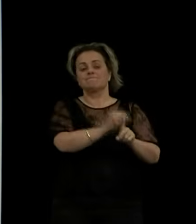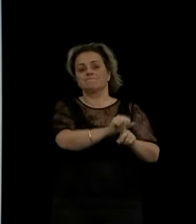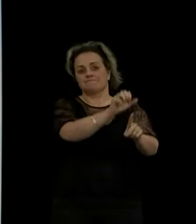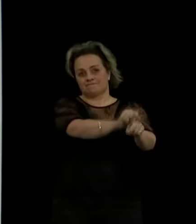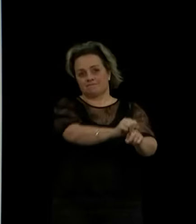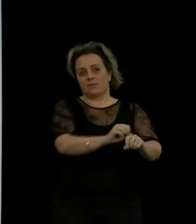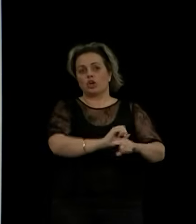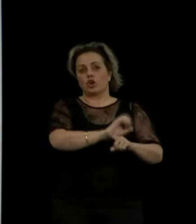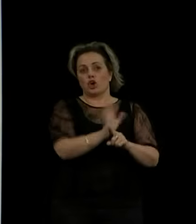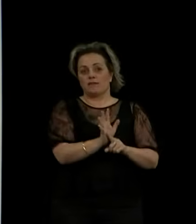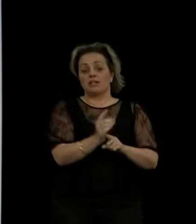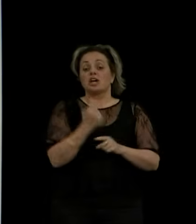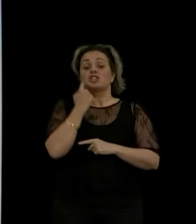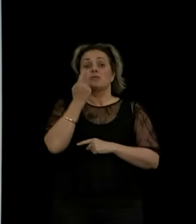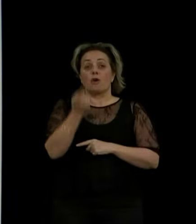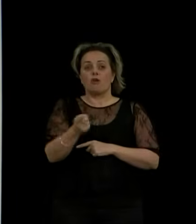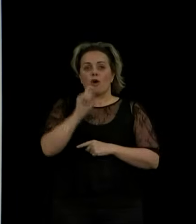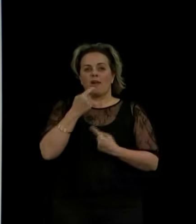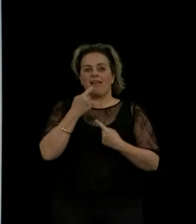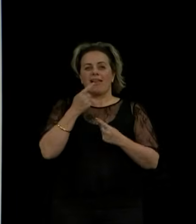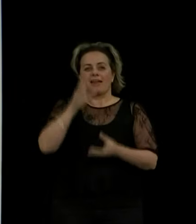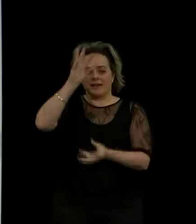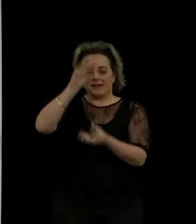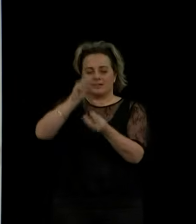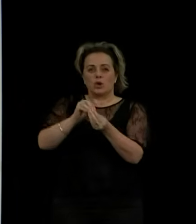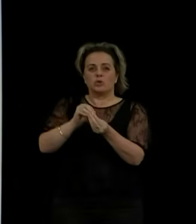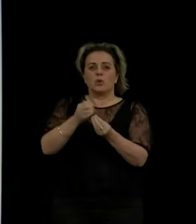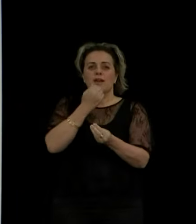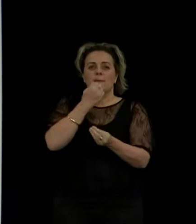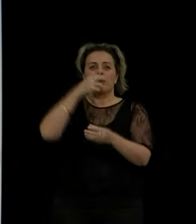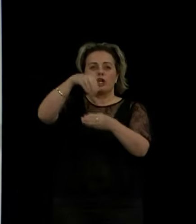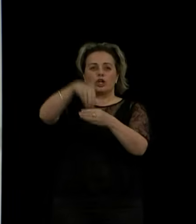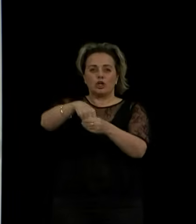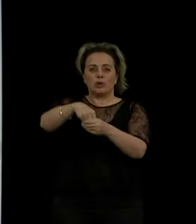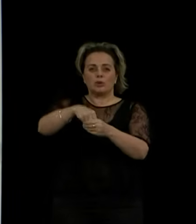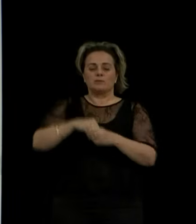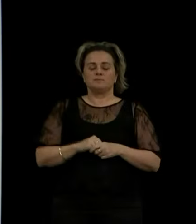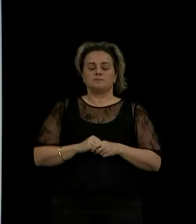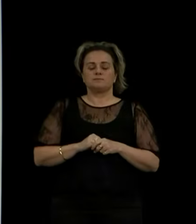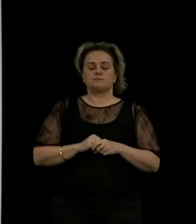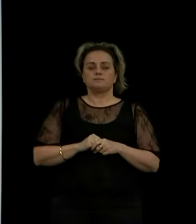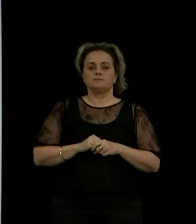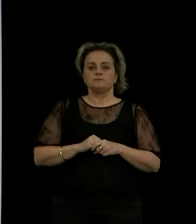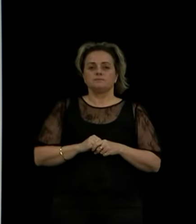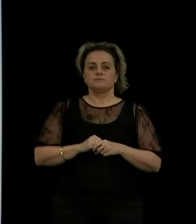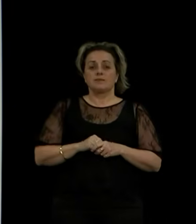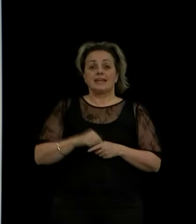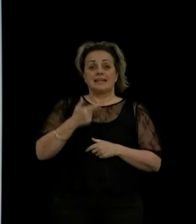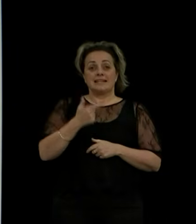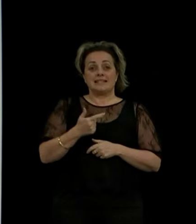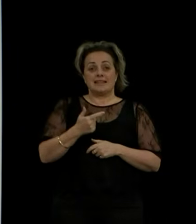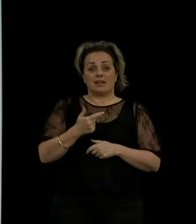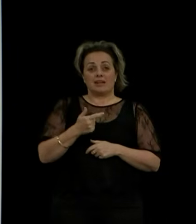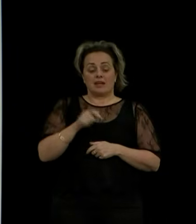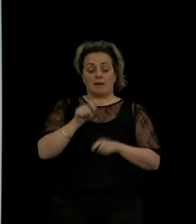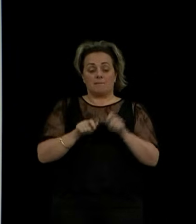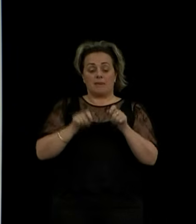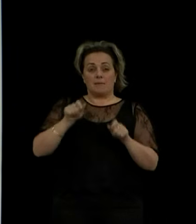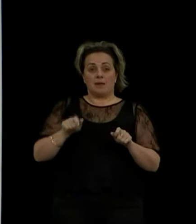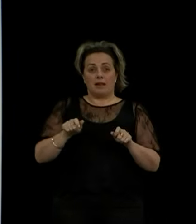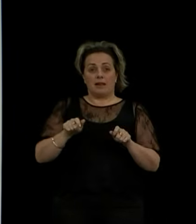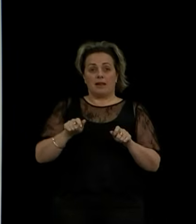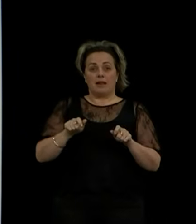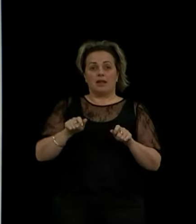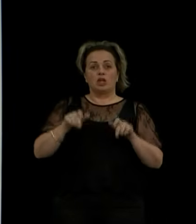in tomorrow's numbers as they were entered into the system after 9 a.m. 7 of our cases today at this point are as